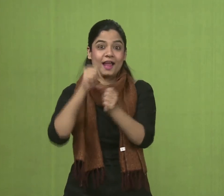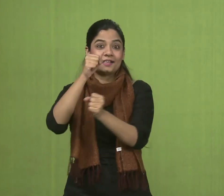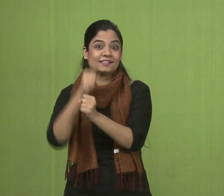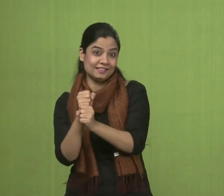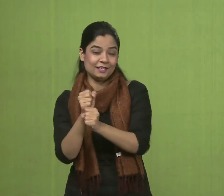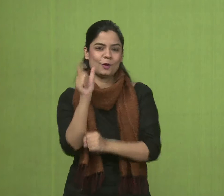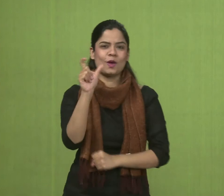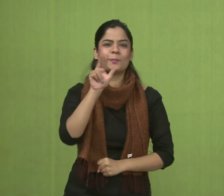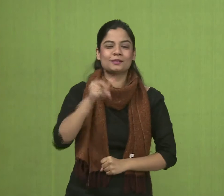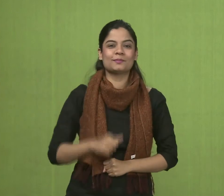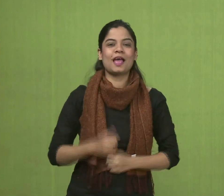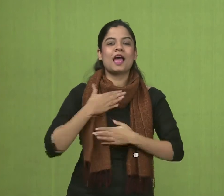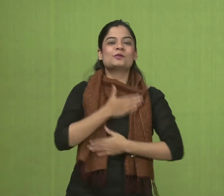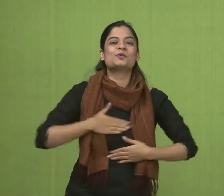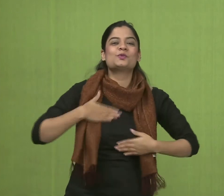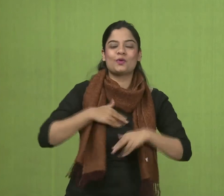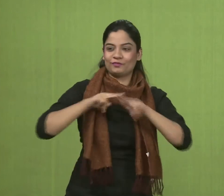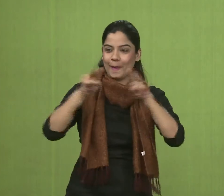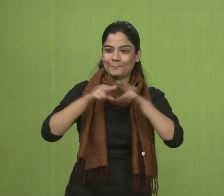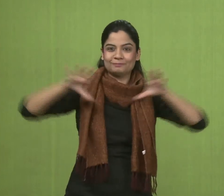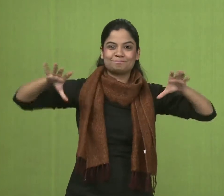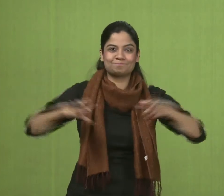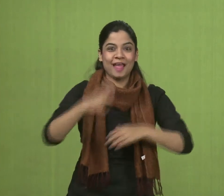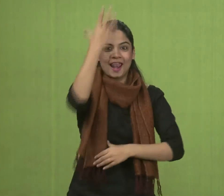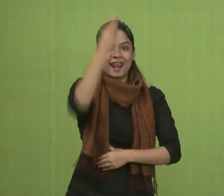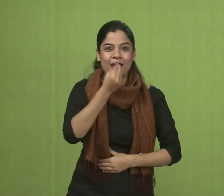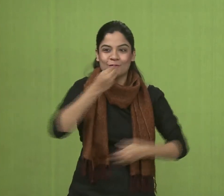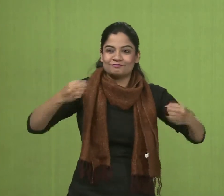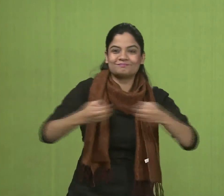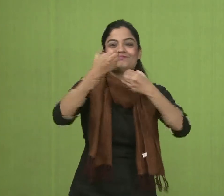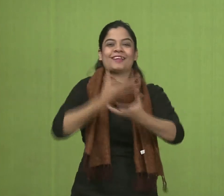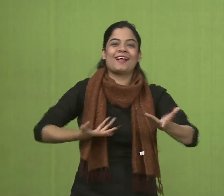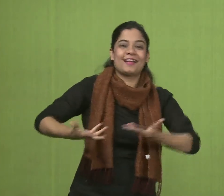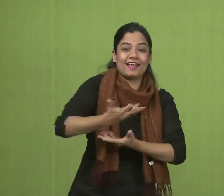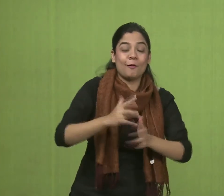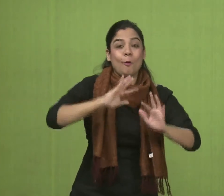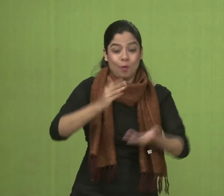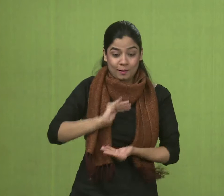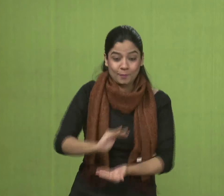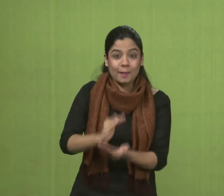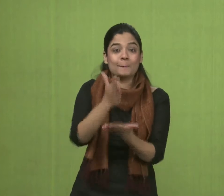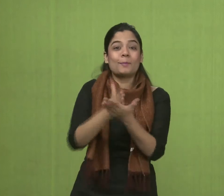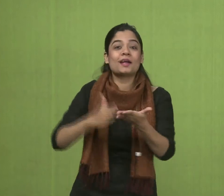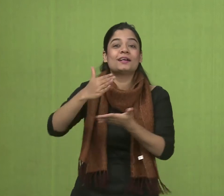parties, amusement, marriage, anything like that is entertaining.